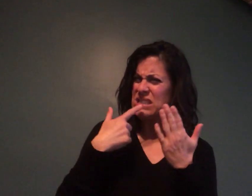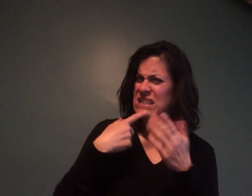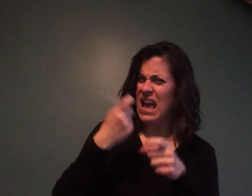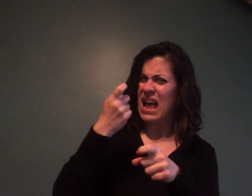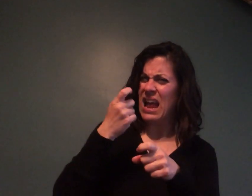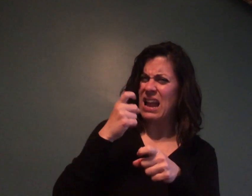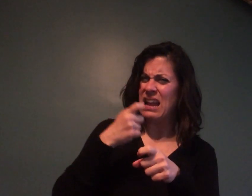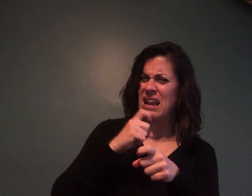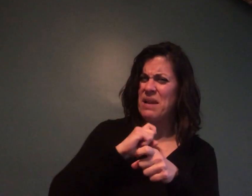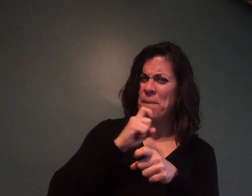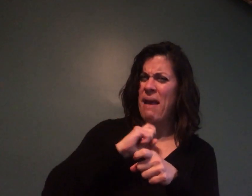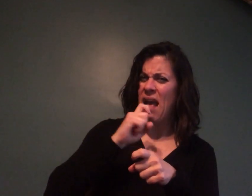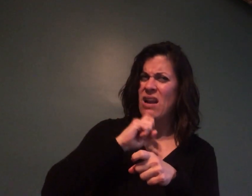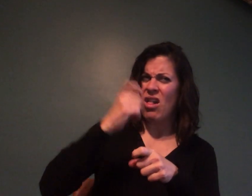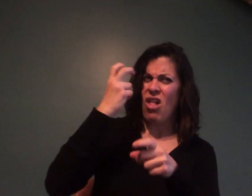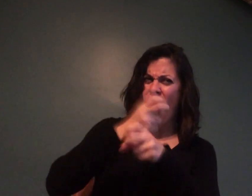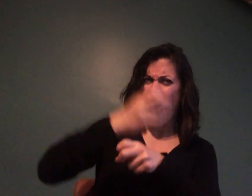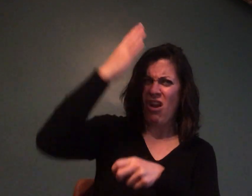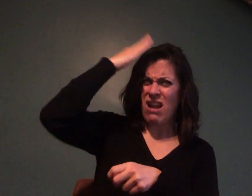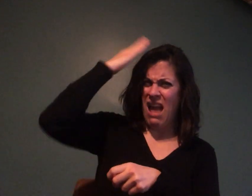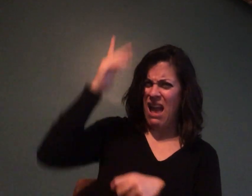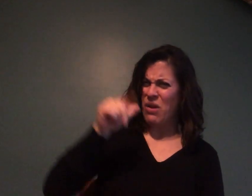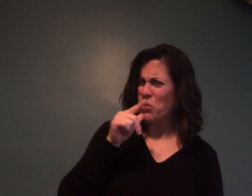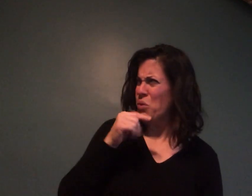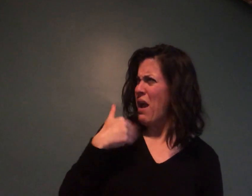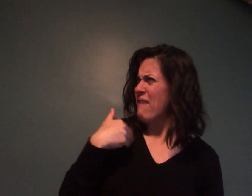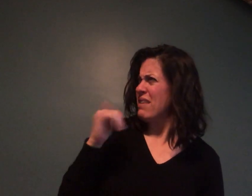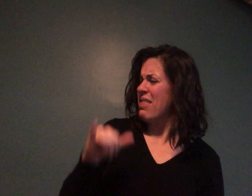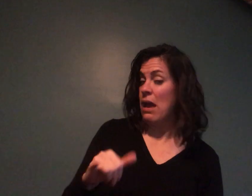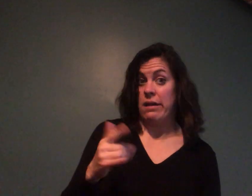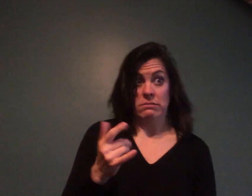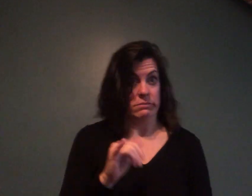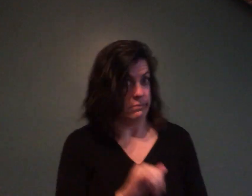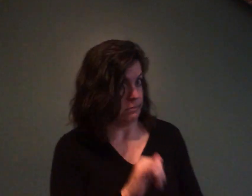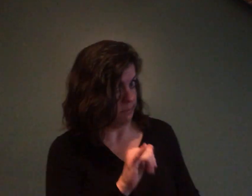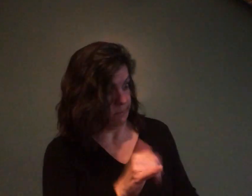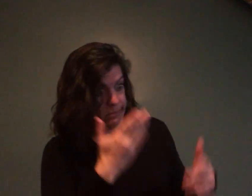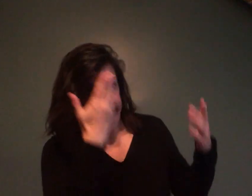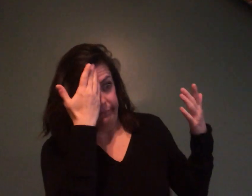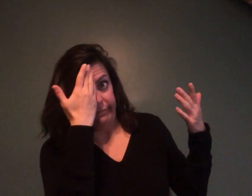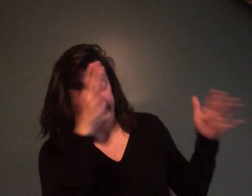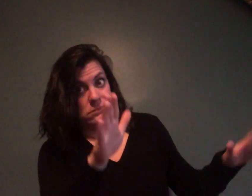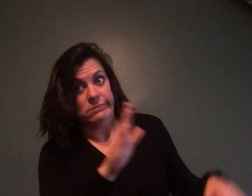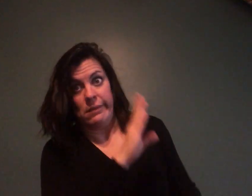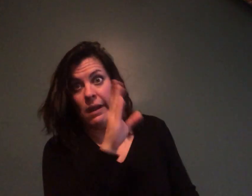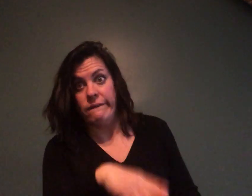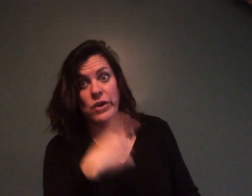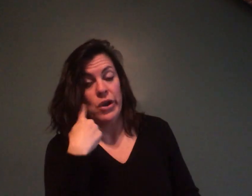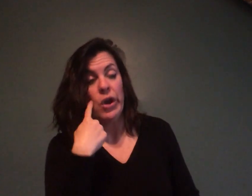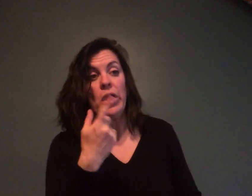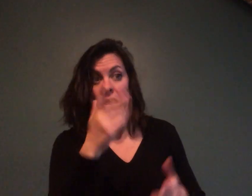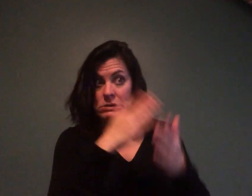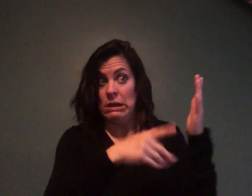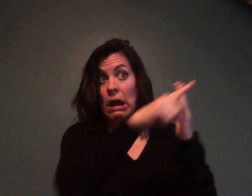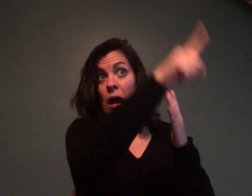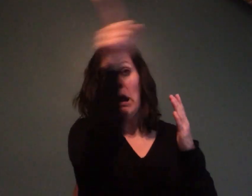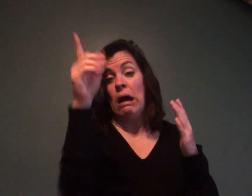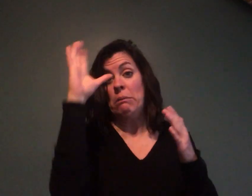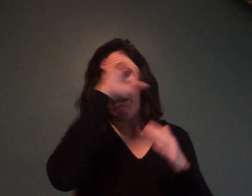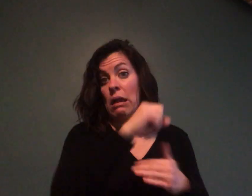thing, so they want to make sure that you know about it. Isn't that Okay. like conductive? What's that, Sam? Like, wouldn't that